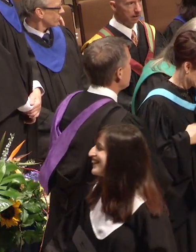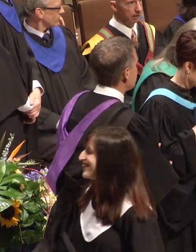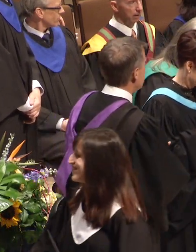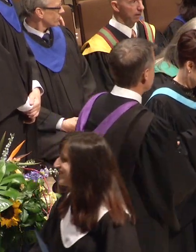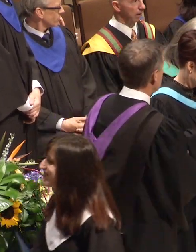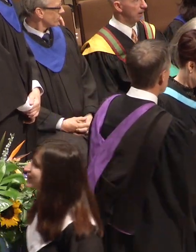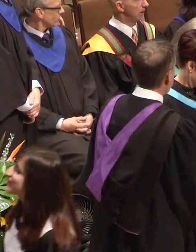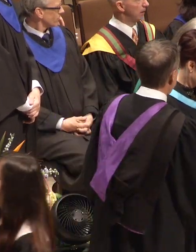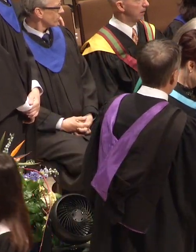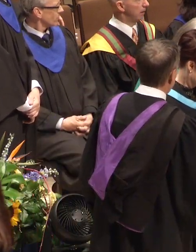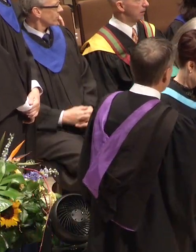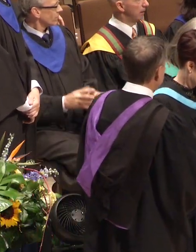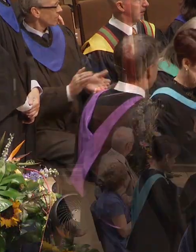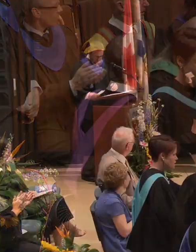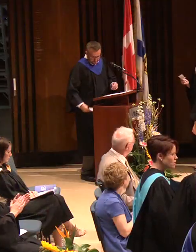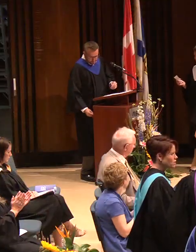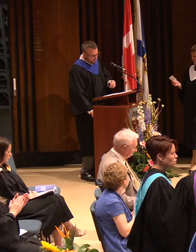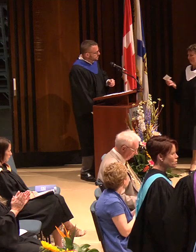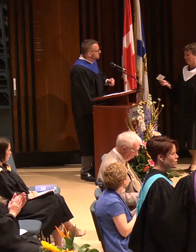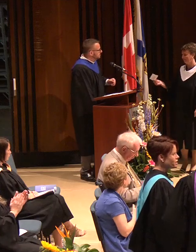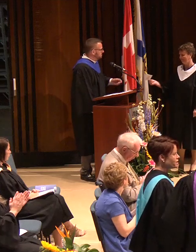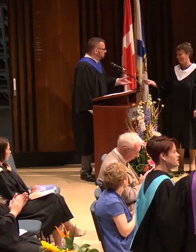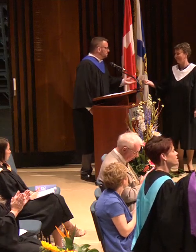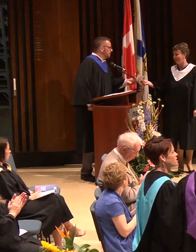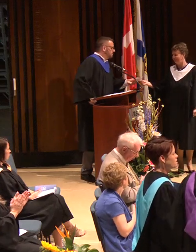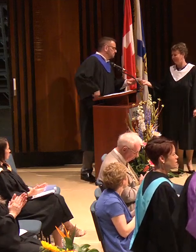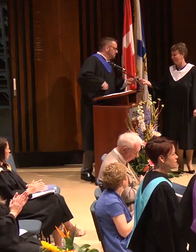Lauren Rideout with honors.